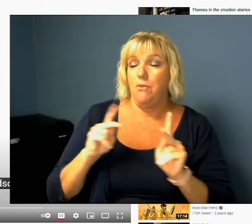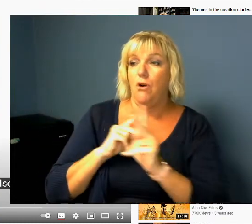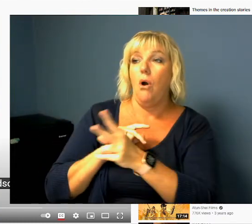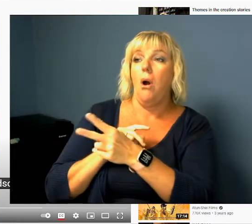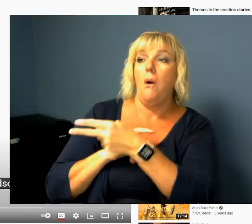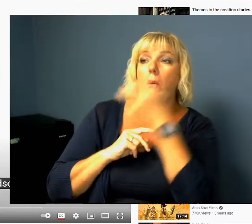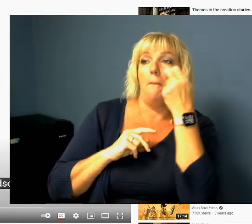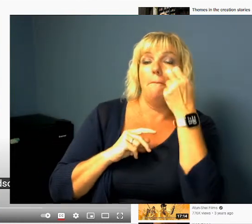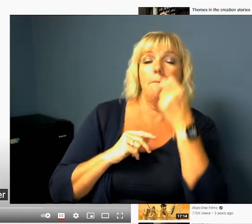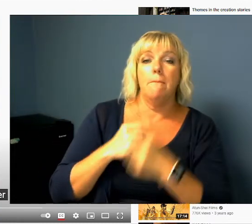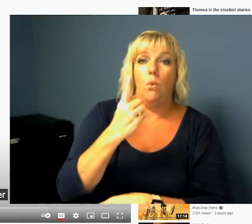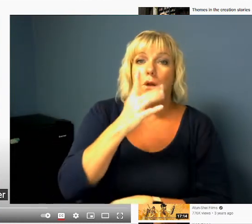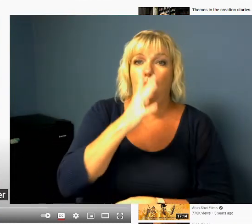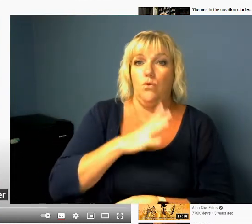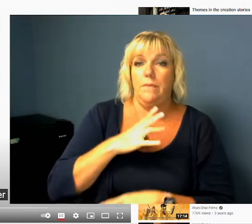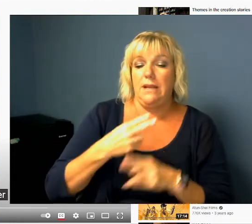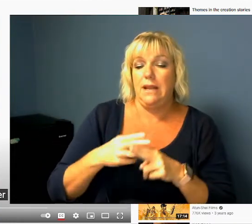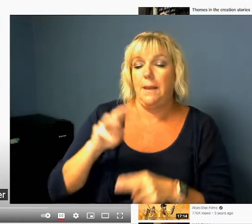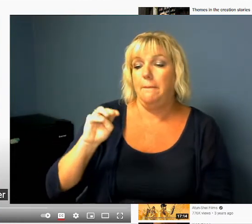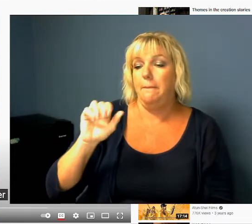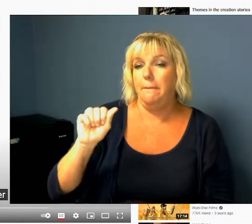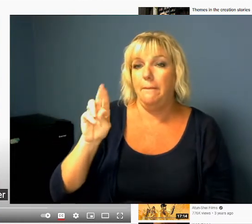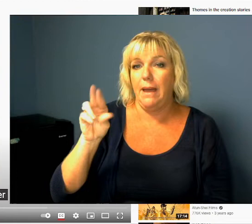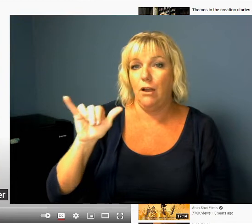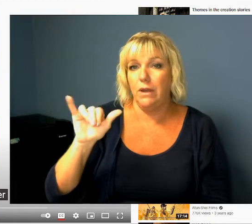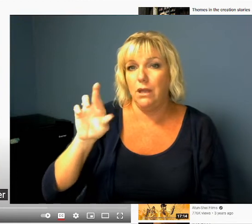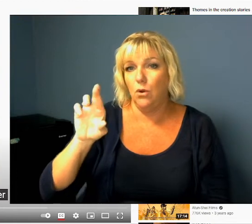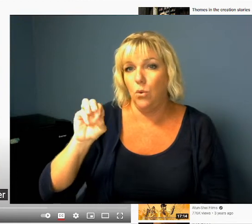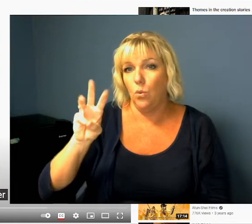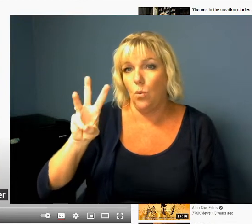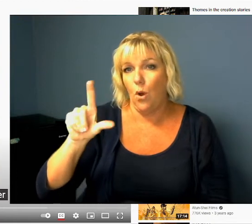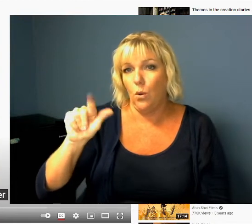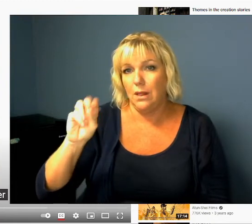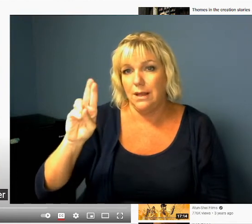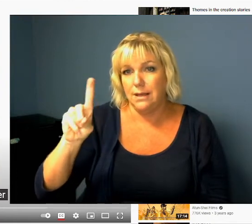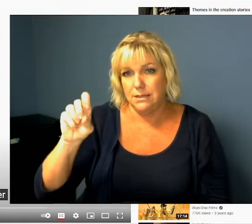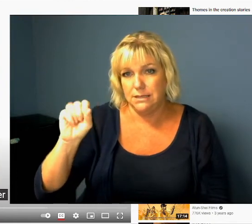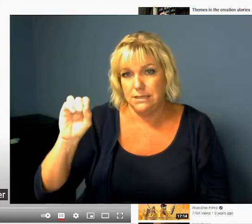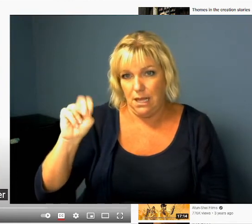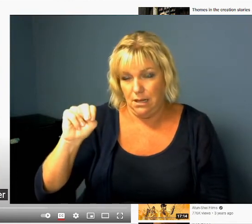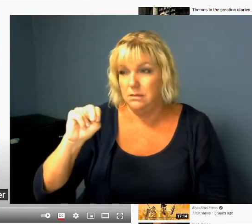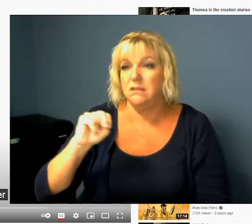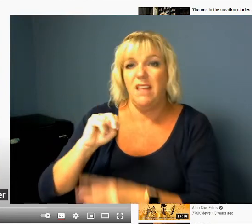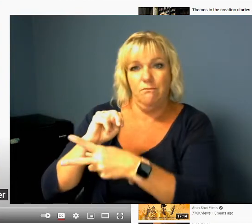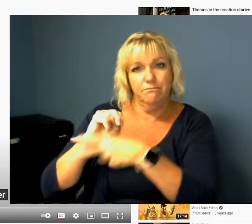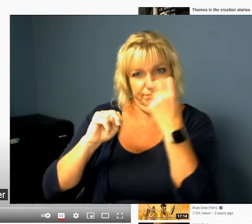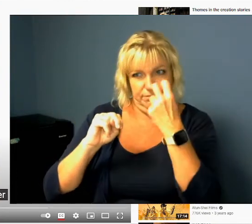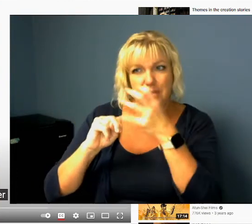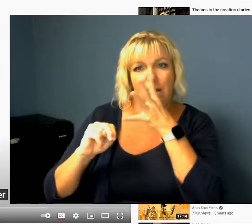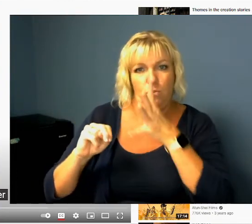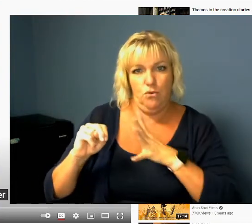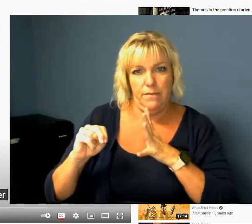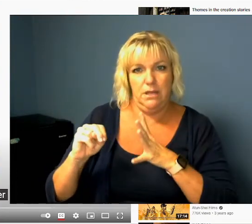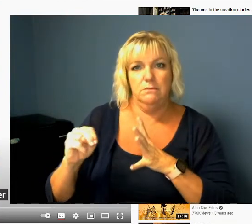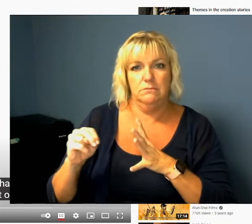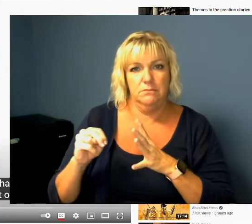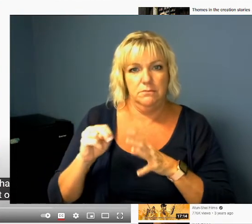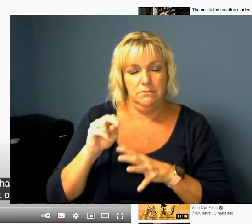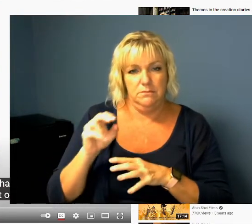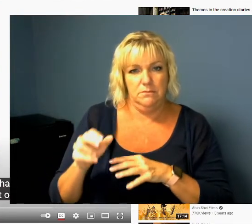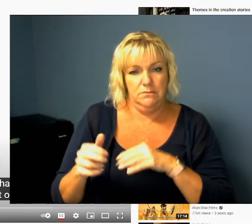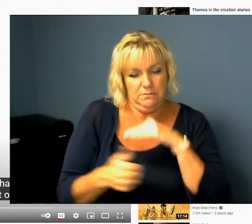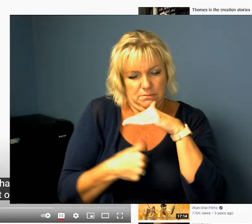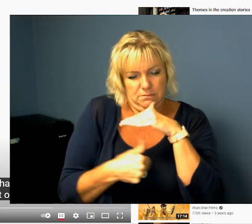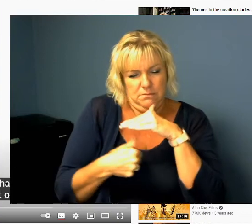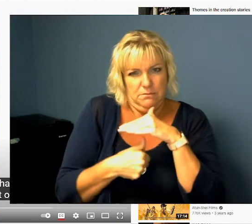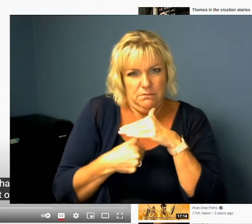Mary Rowlandson's a woman, an English colonist who's taken captive, and she writes about her